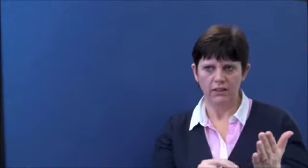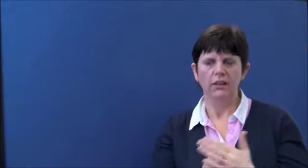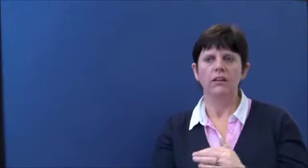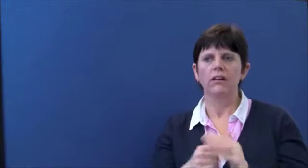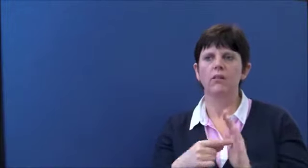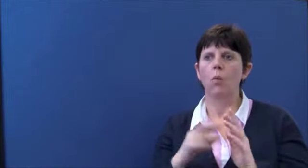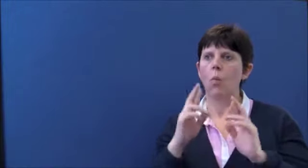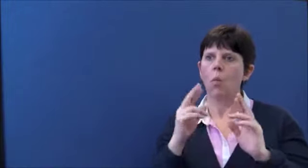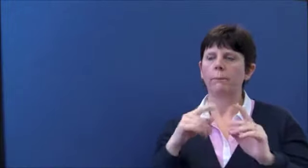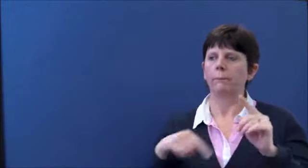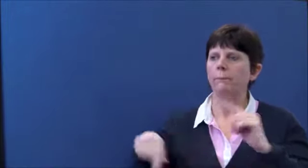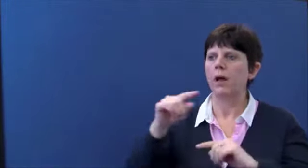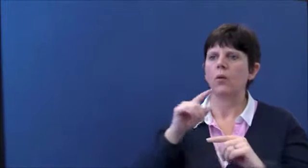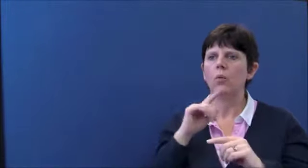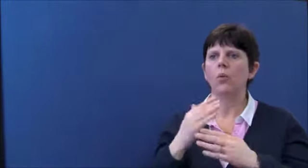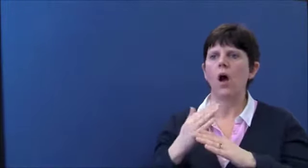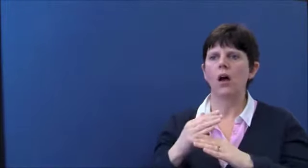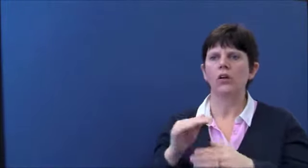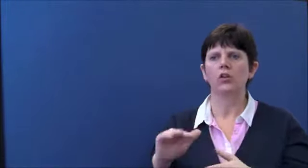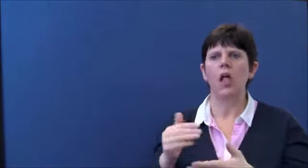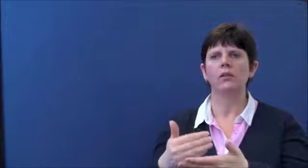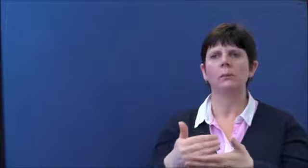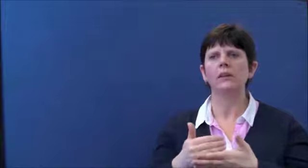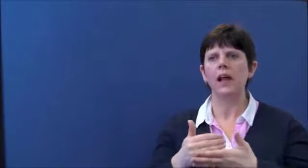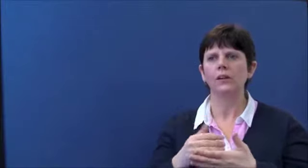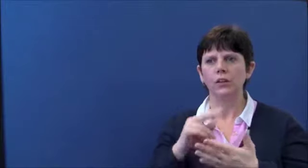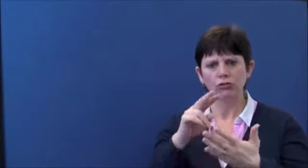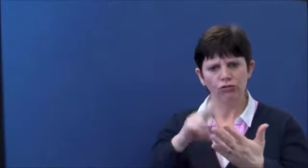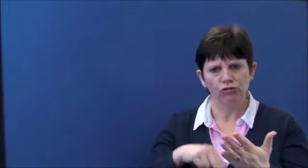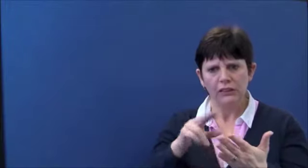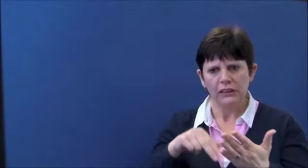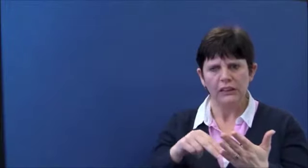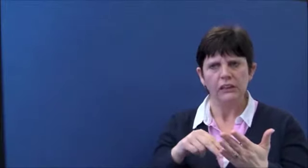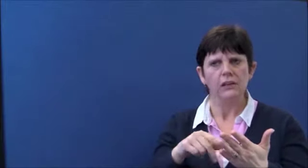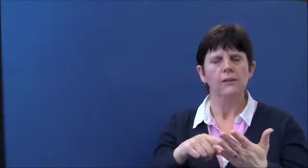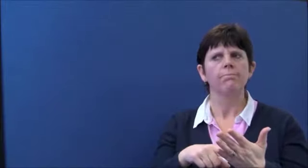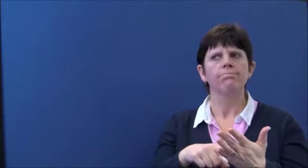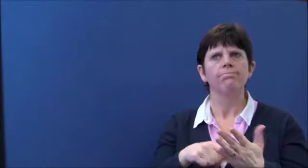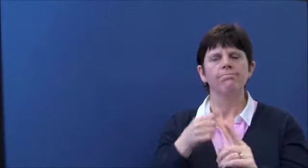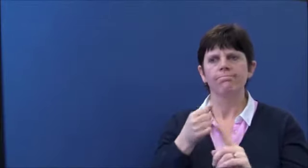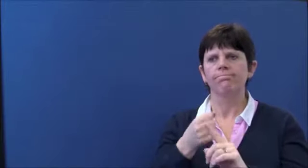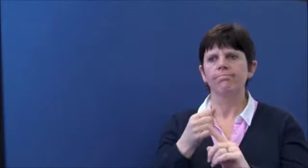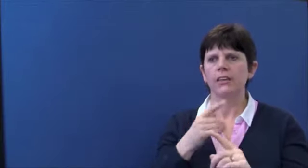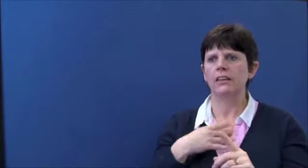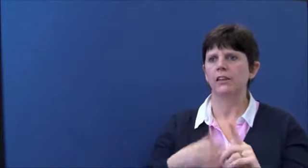hoping is that people who work in child protection will read the report and it will help them to look at how to improve their